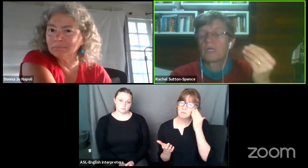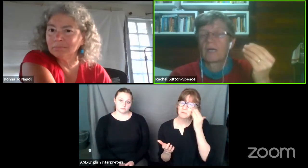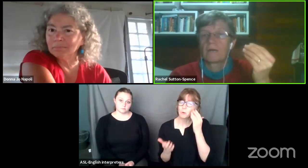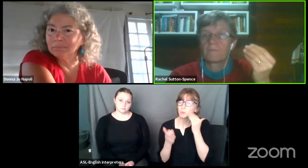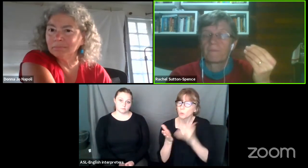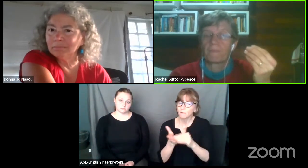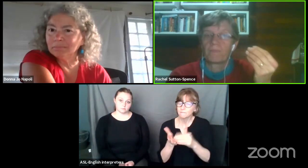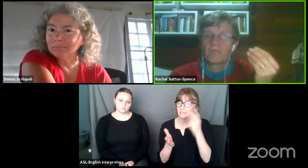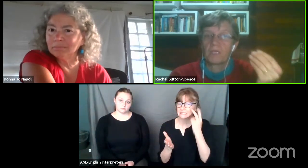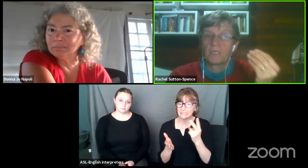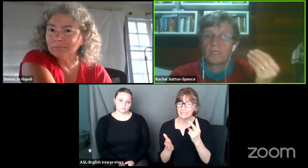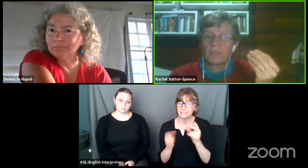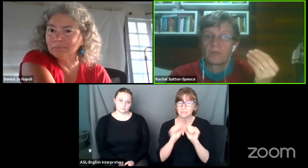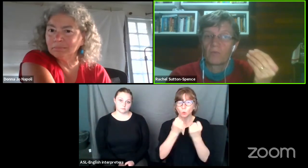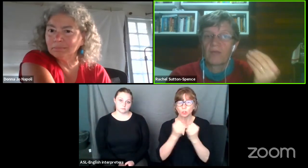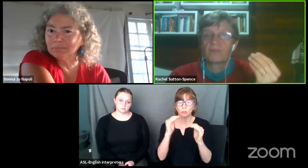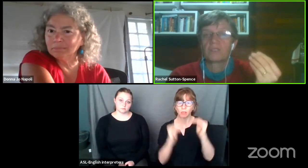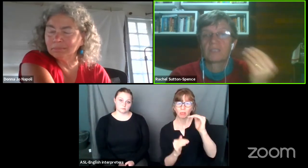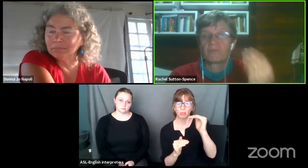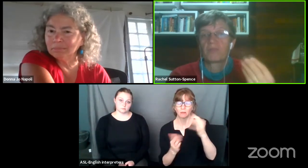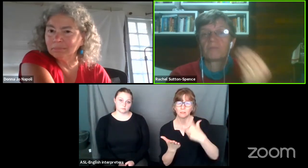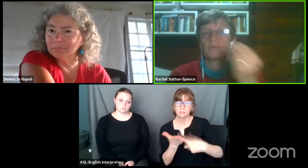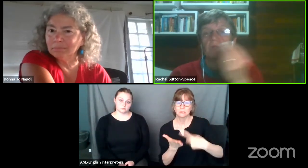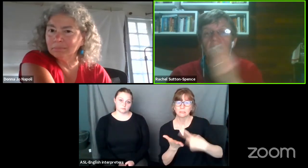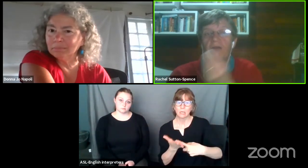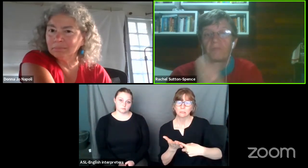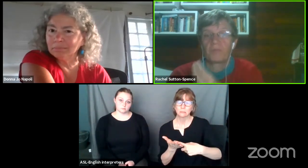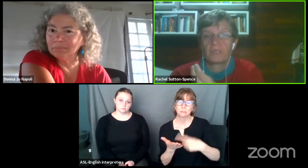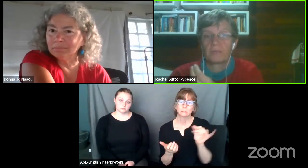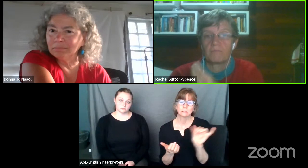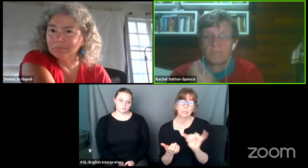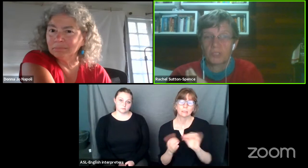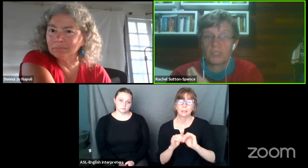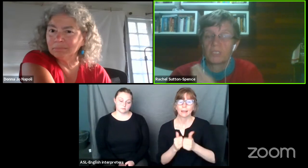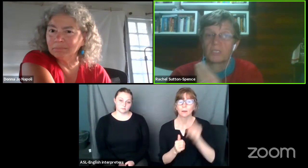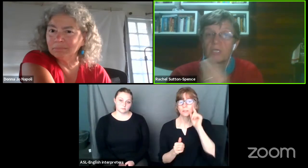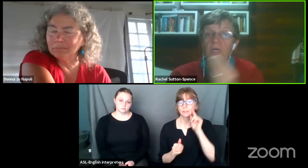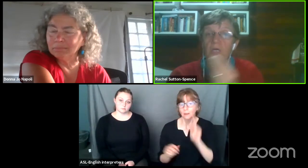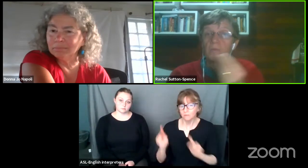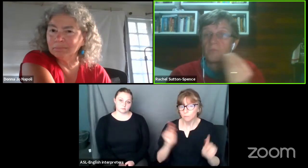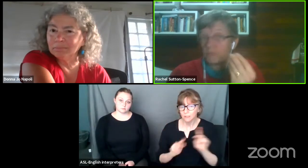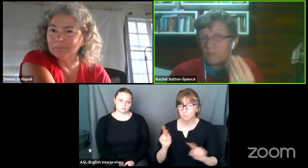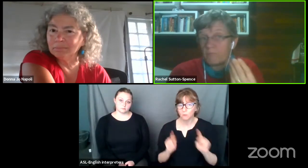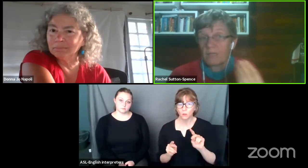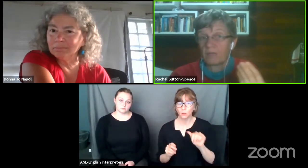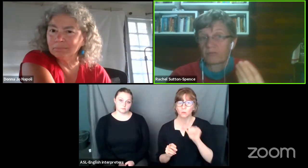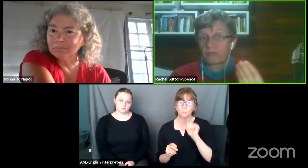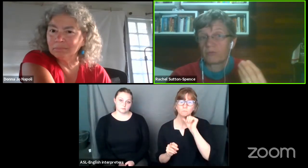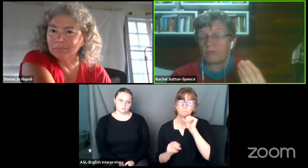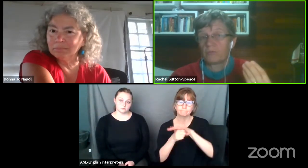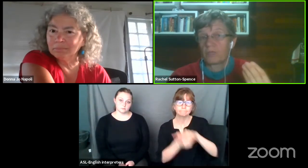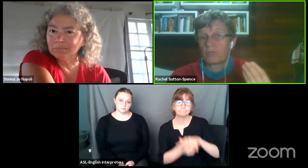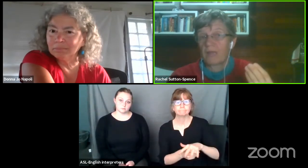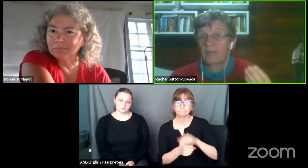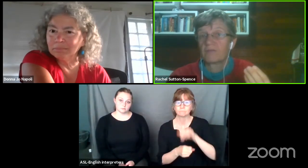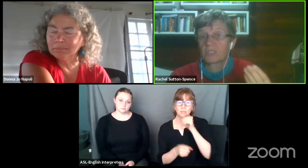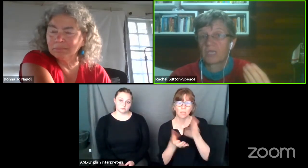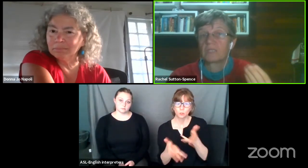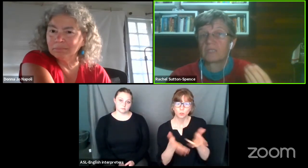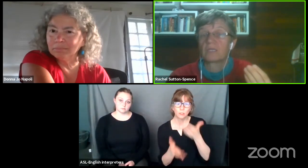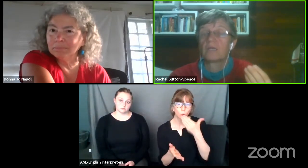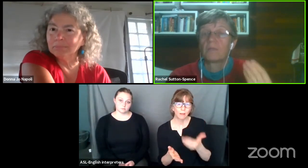about the way that deaf people have been mistreated, mainly through lack